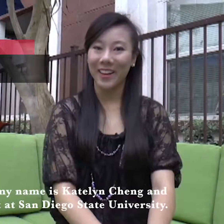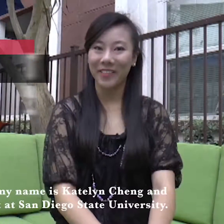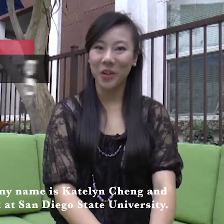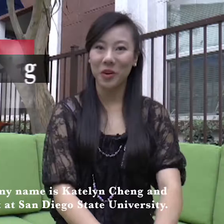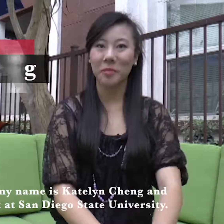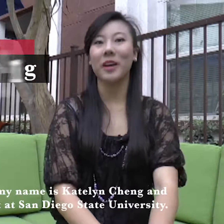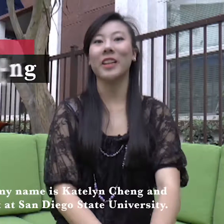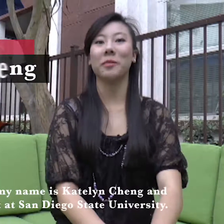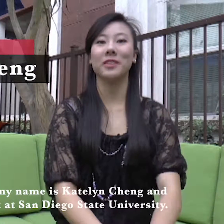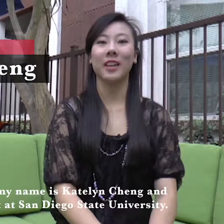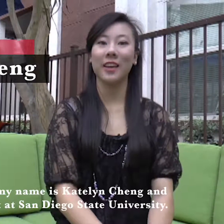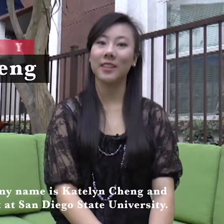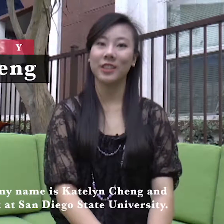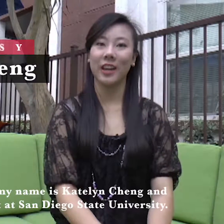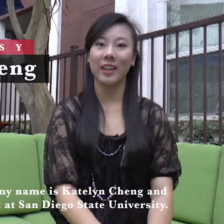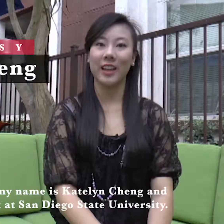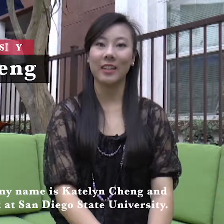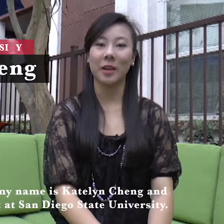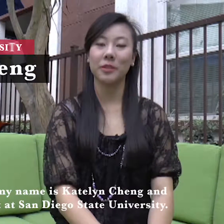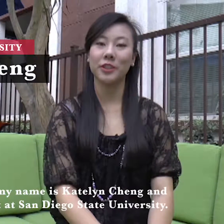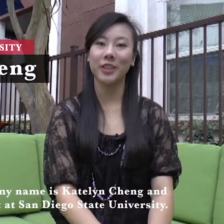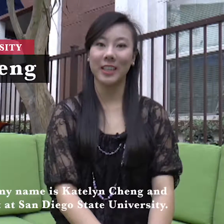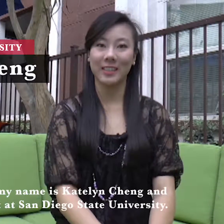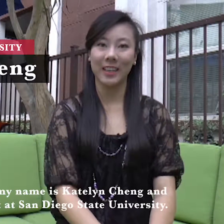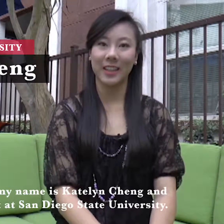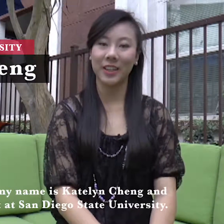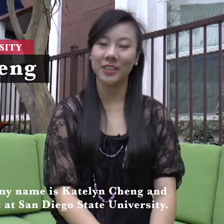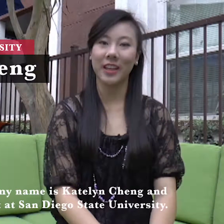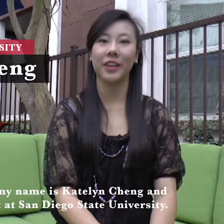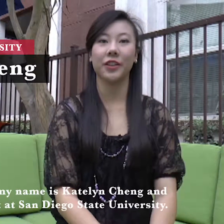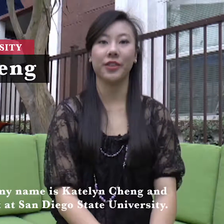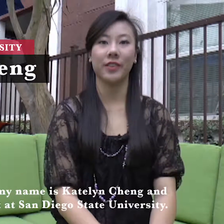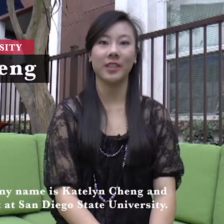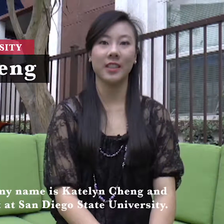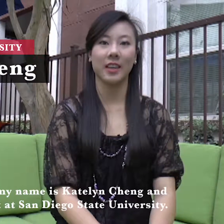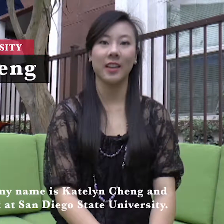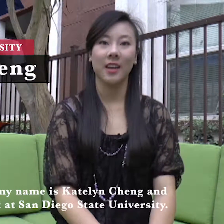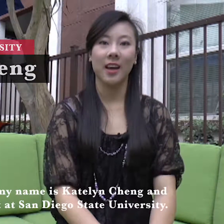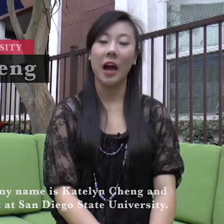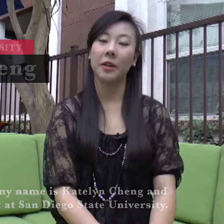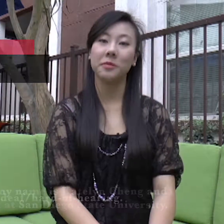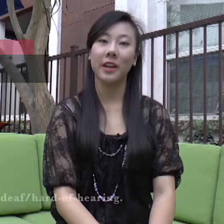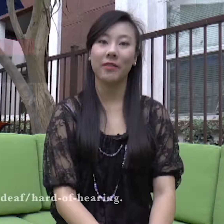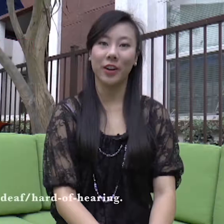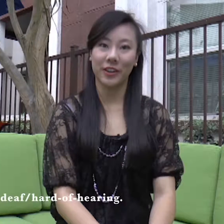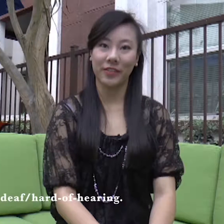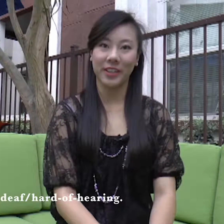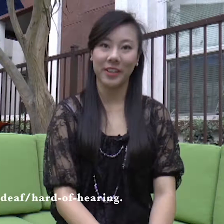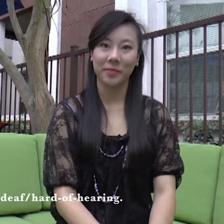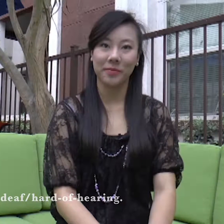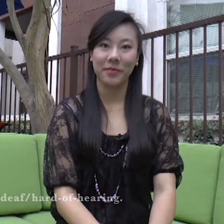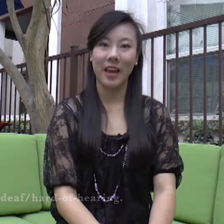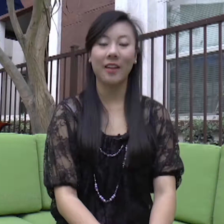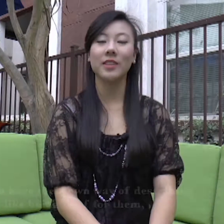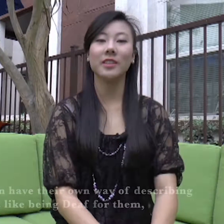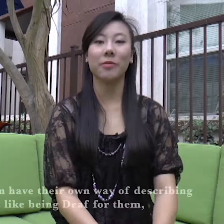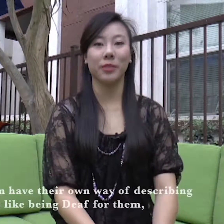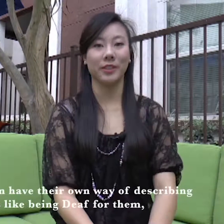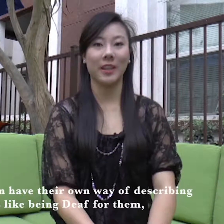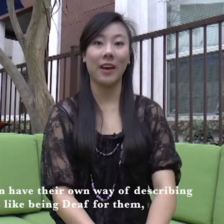Hi everyone, my name is Katelyn Cheng and I'm a student at San Diego State University. I am deaf hard of hearing. Every deaf person have